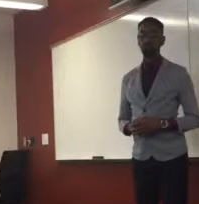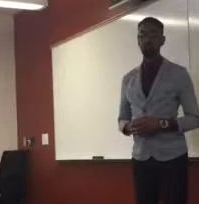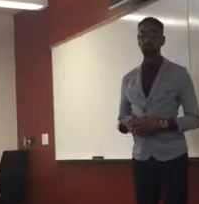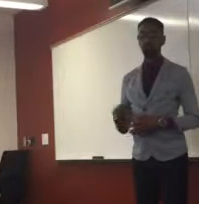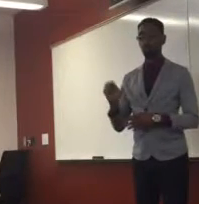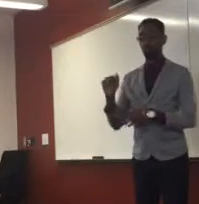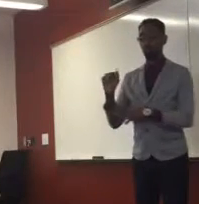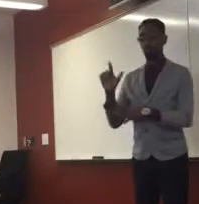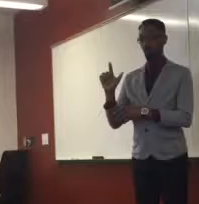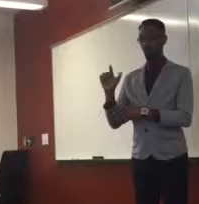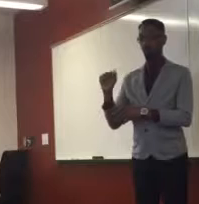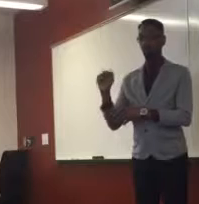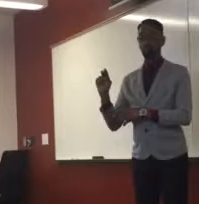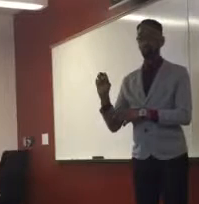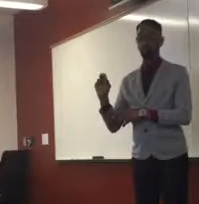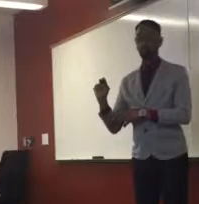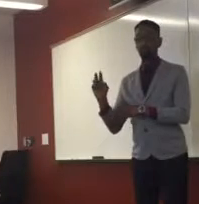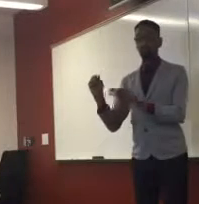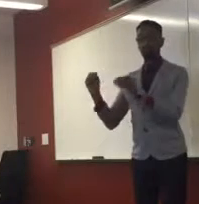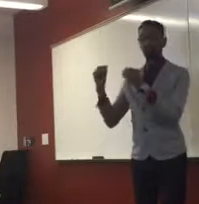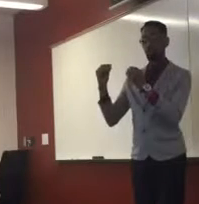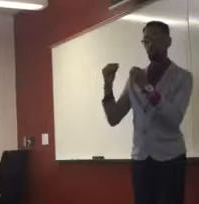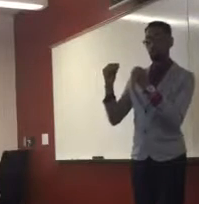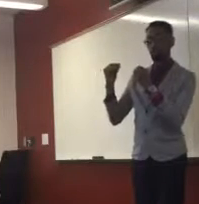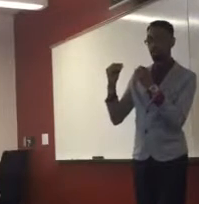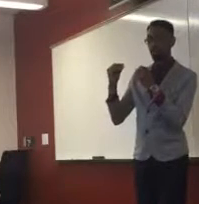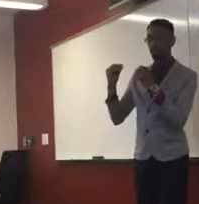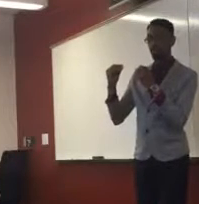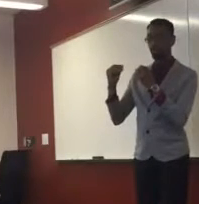Alanon taught me that. One thing that